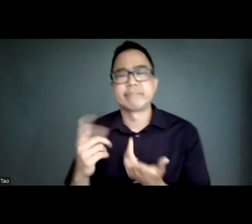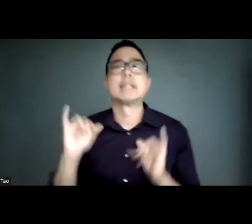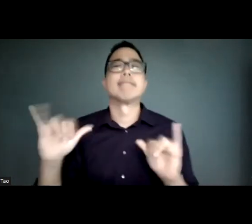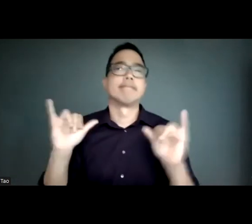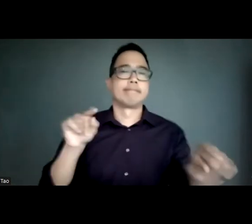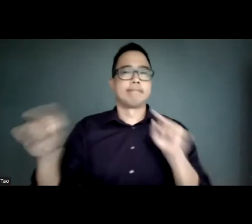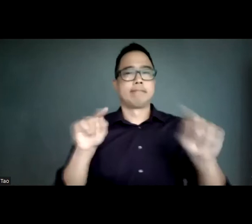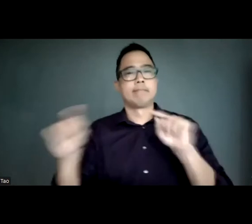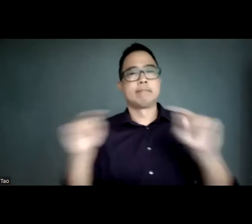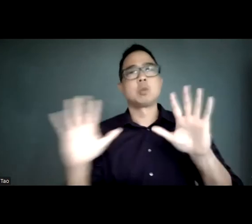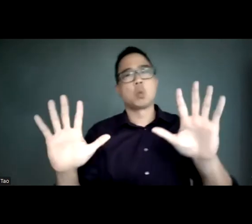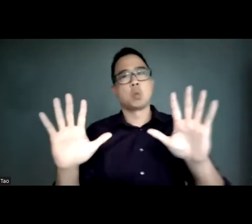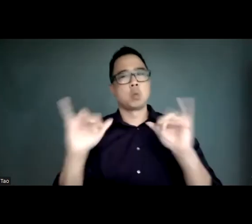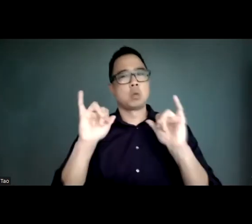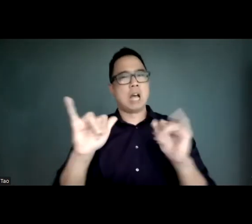who have